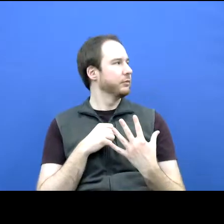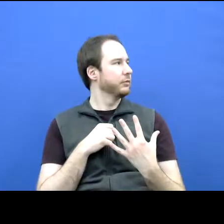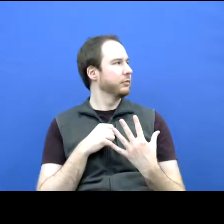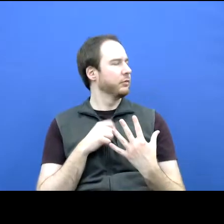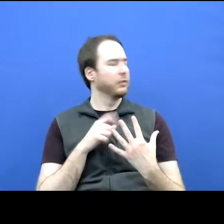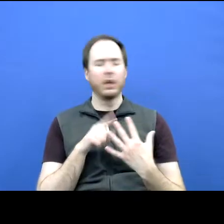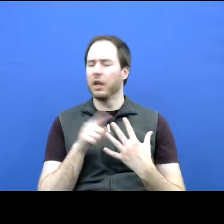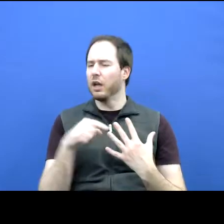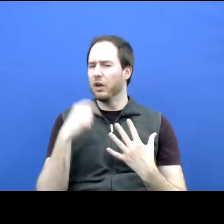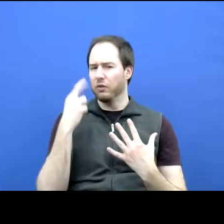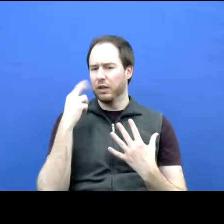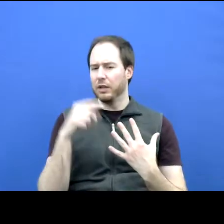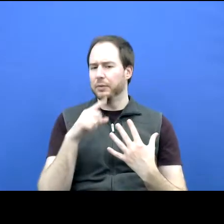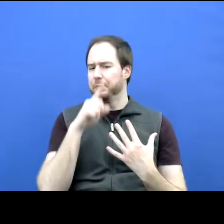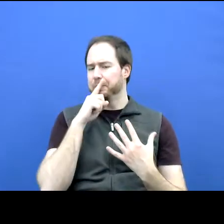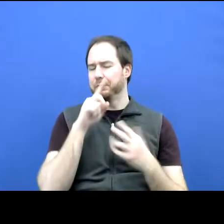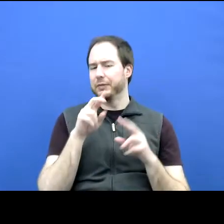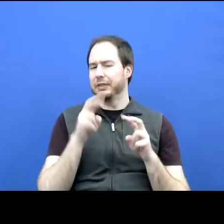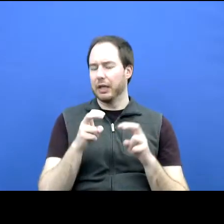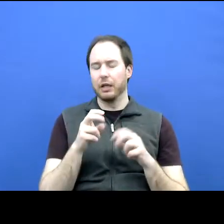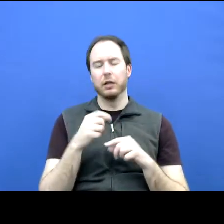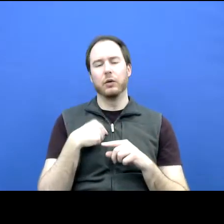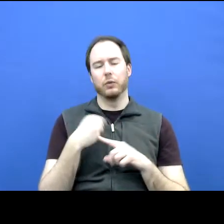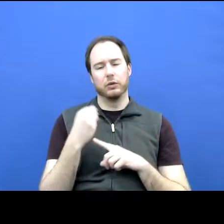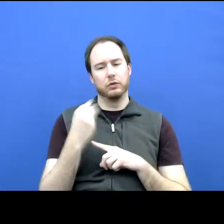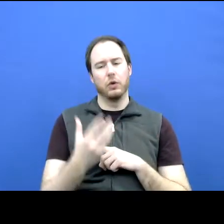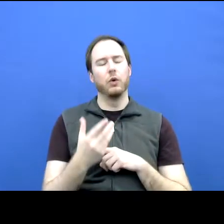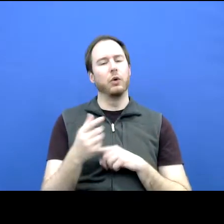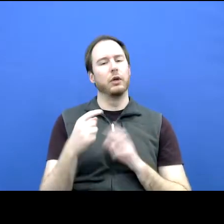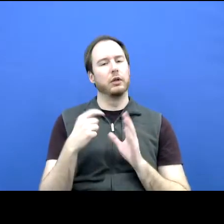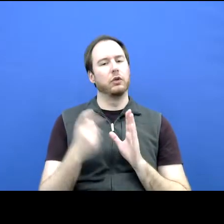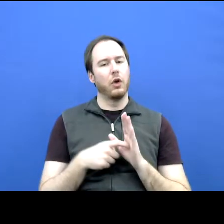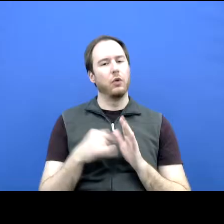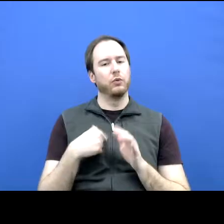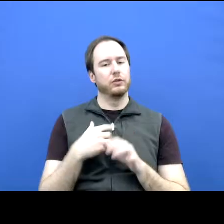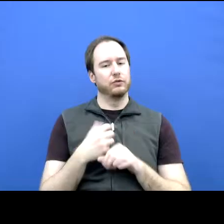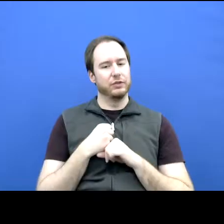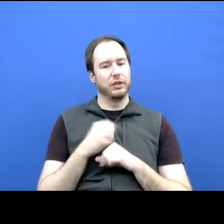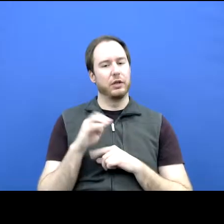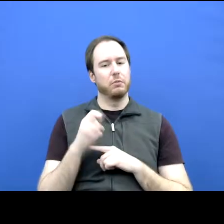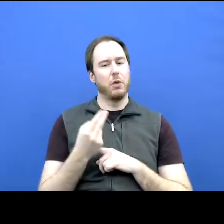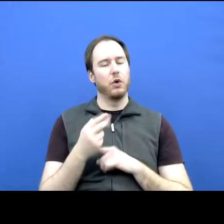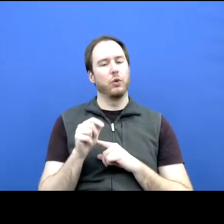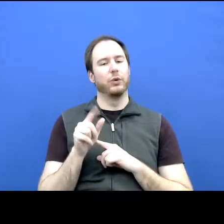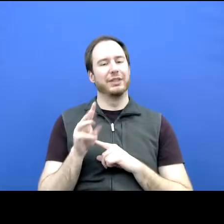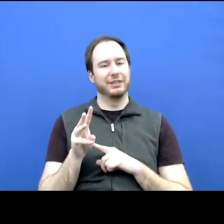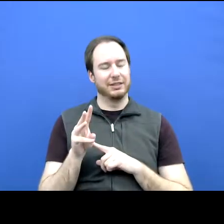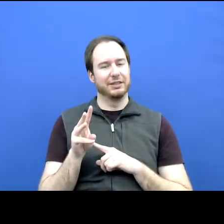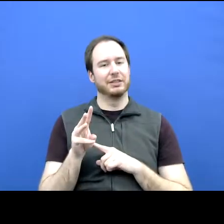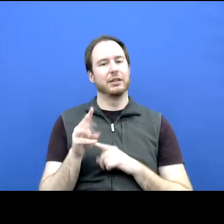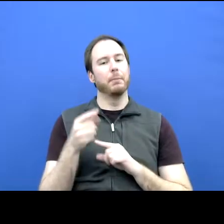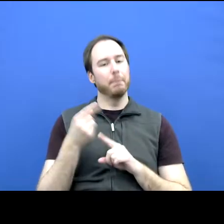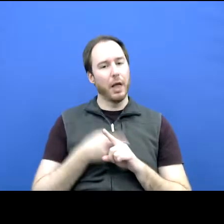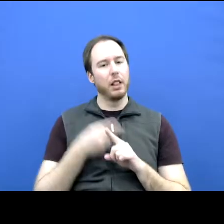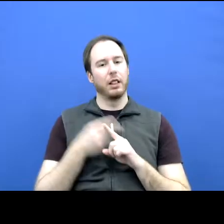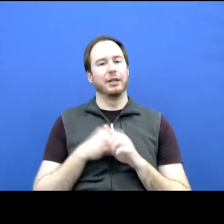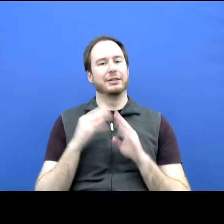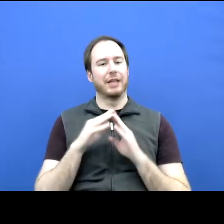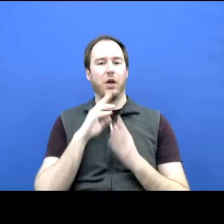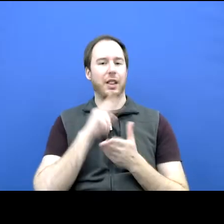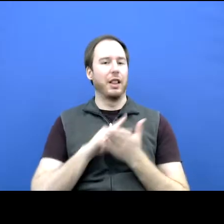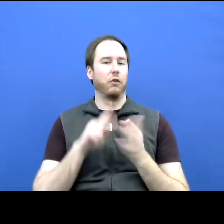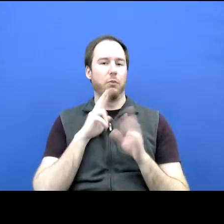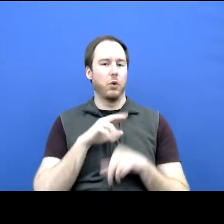Actually, I just noticed, it doesn't say it in the title, but I'll note that it also acknowledges the receipt of the March 2026 monthly town clerk